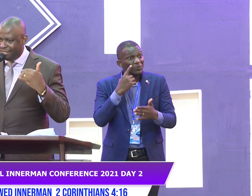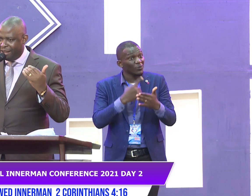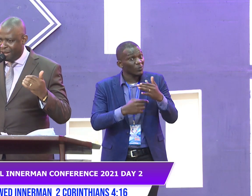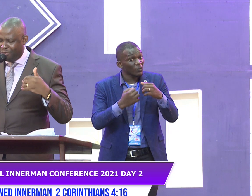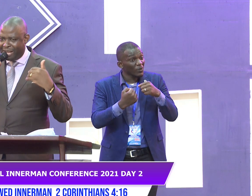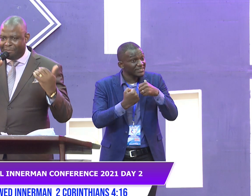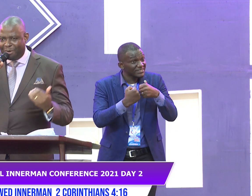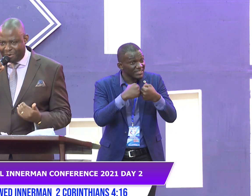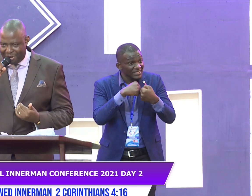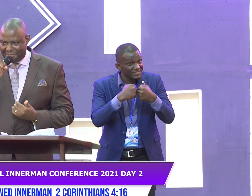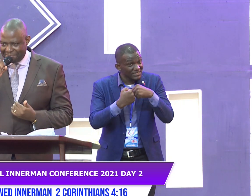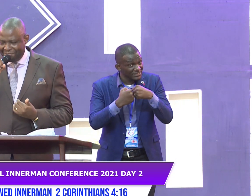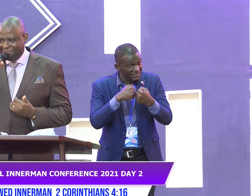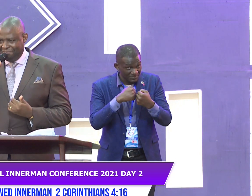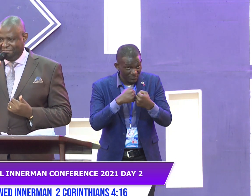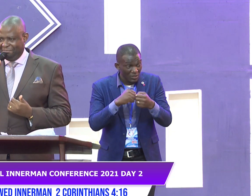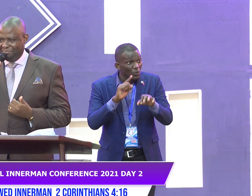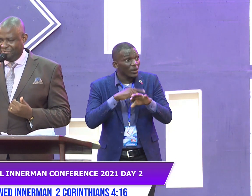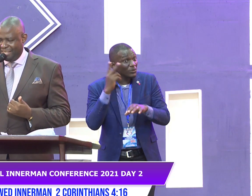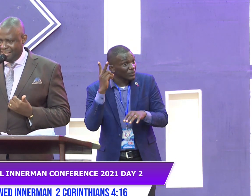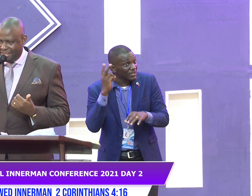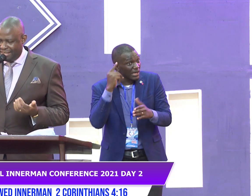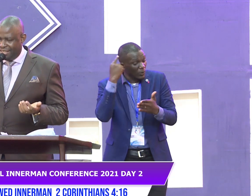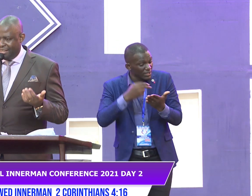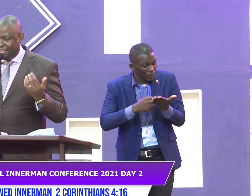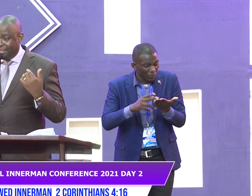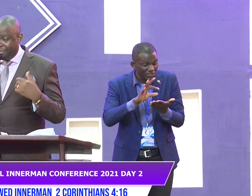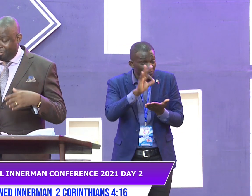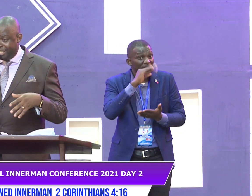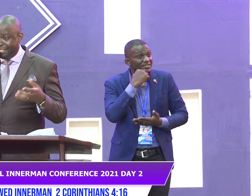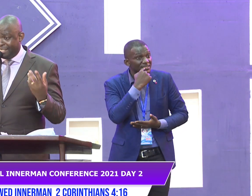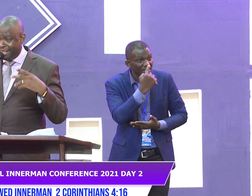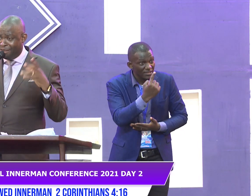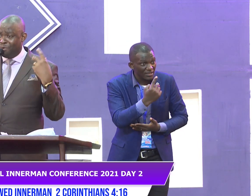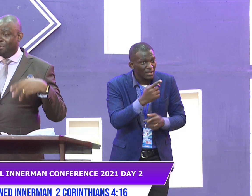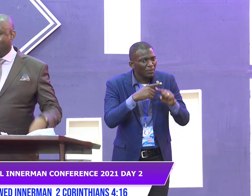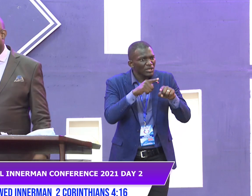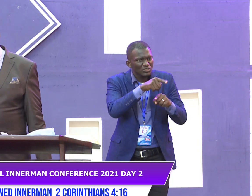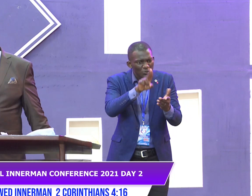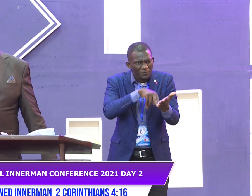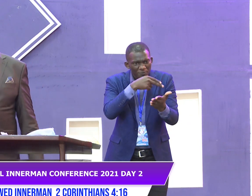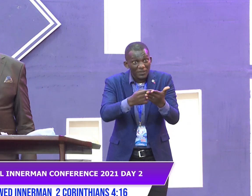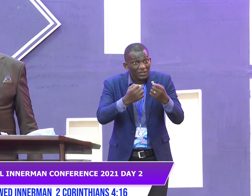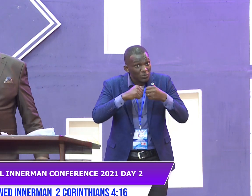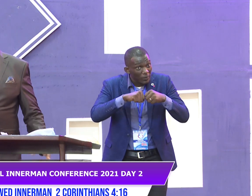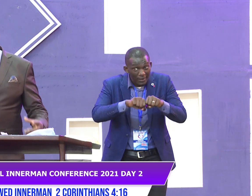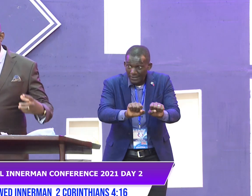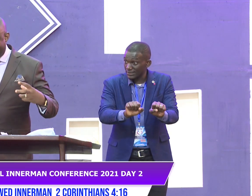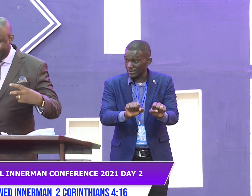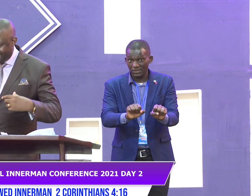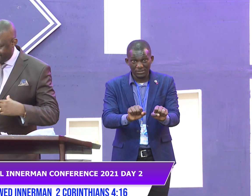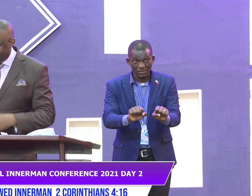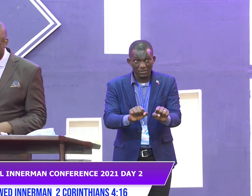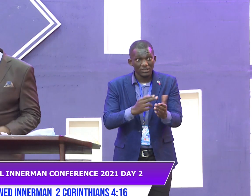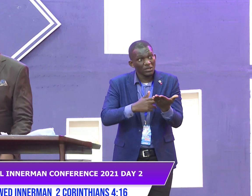instructed them. The challenge is that each time you fail to do what he has told you to do, and you don't do it,